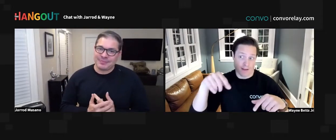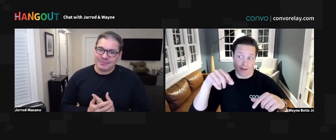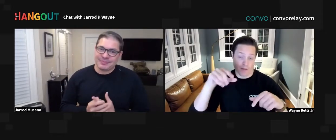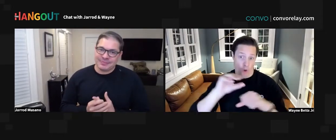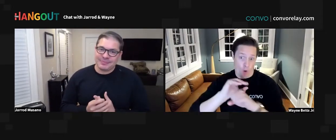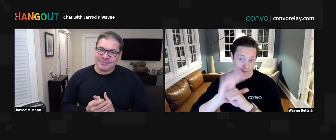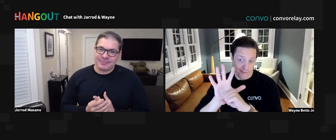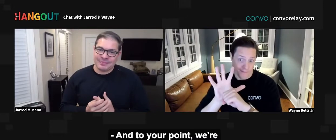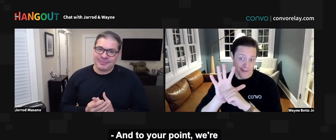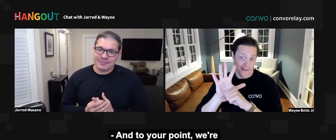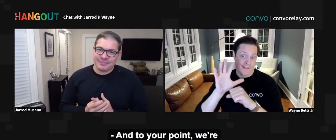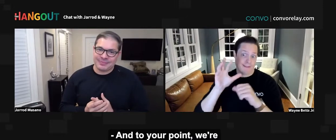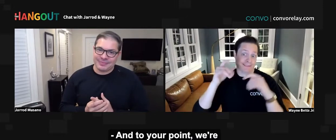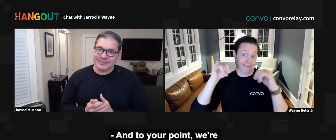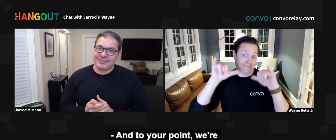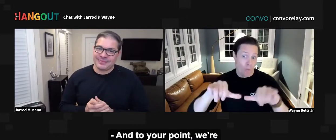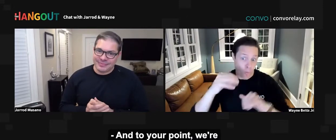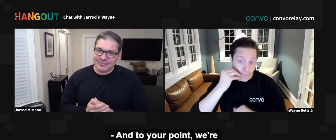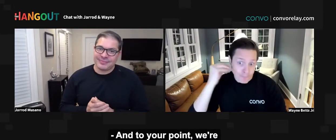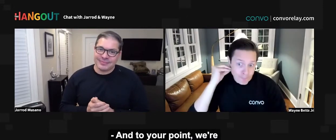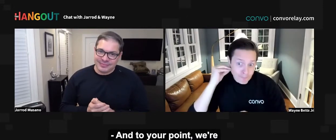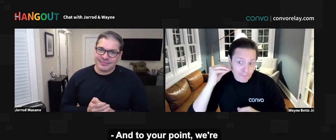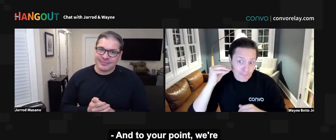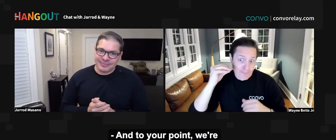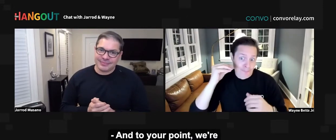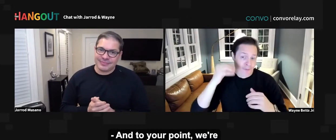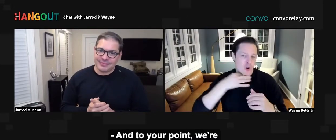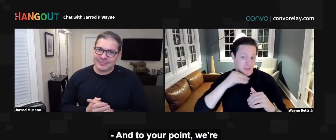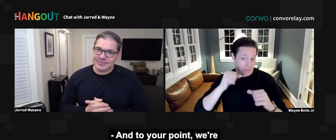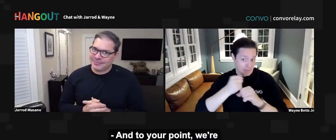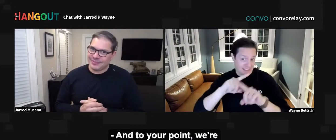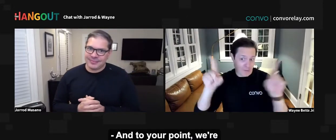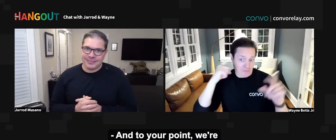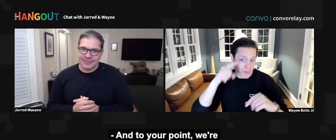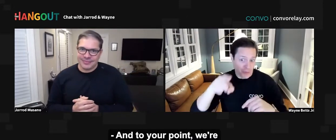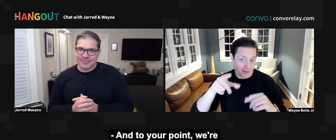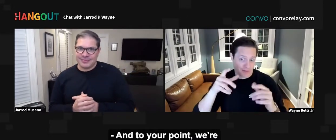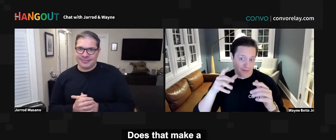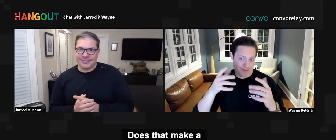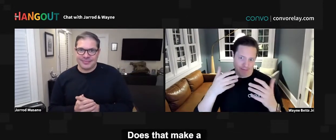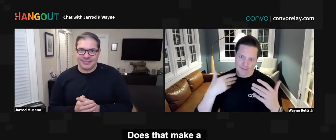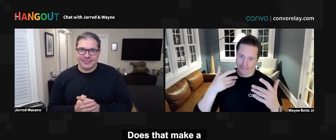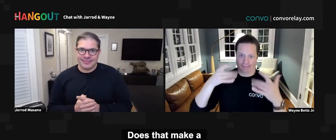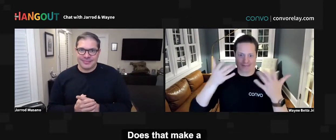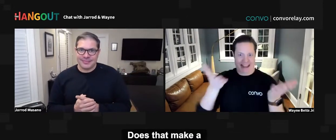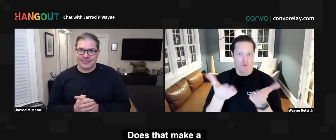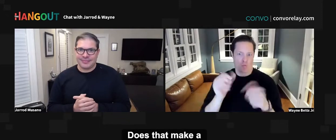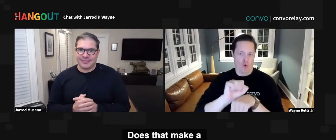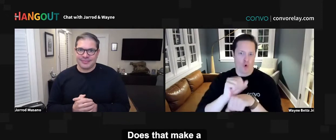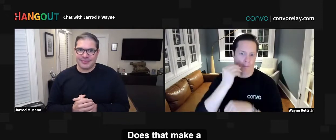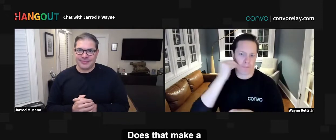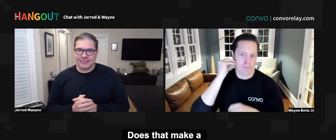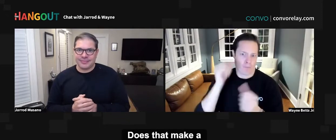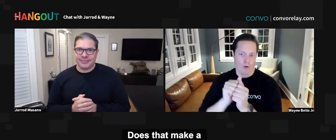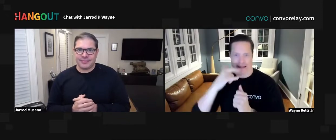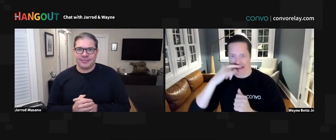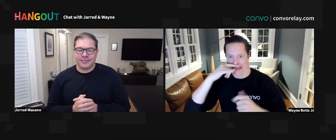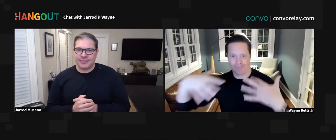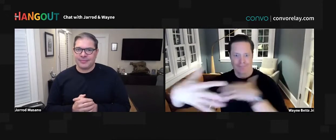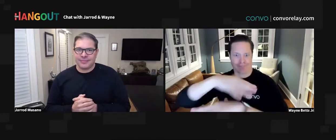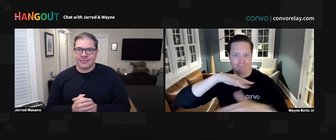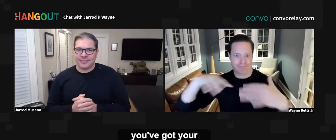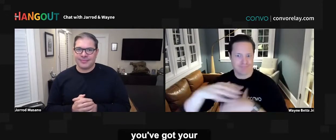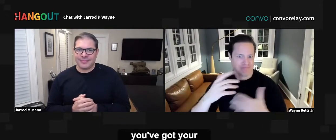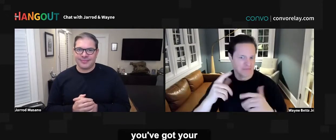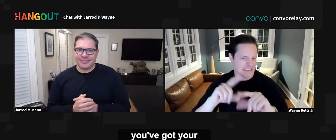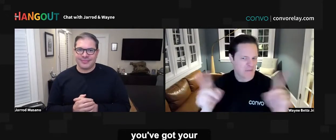challenge. And to your point, we also have, we're in a time of COVID, right? Does that make a difference for you? I mean, you're